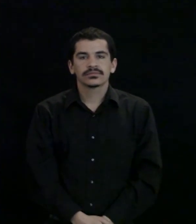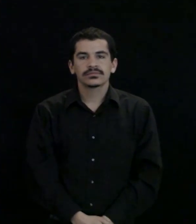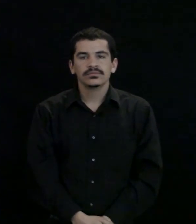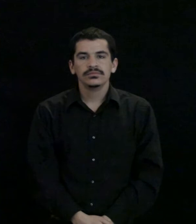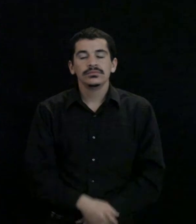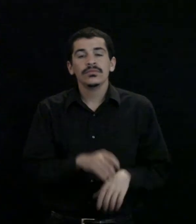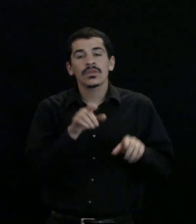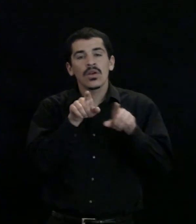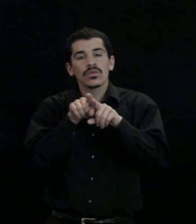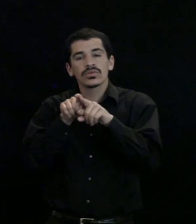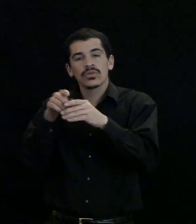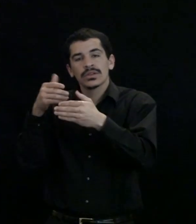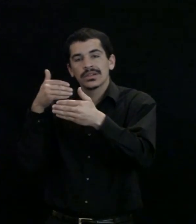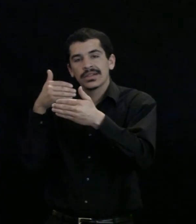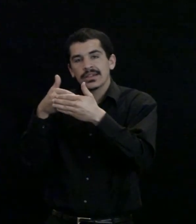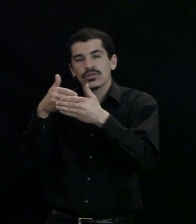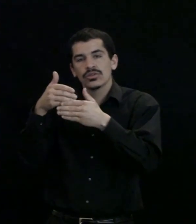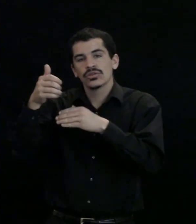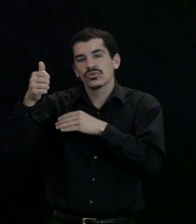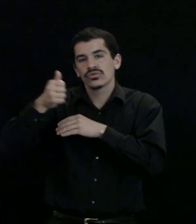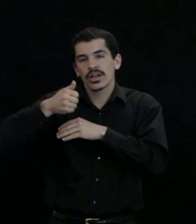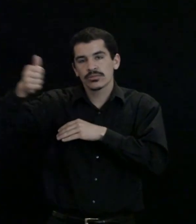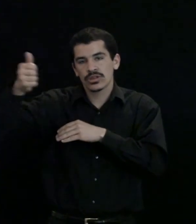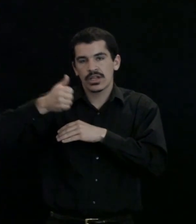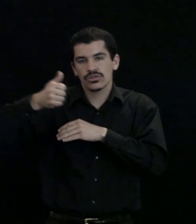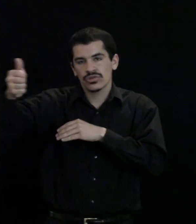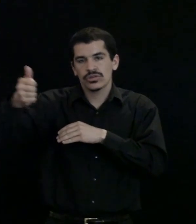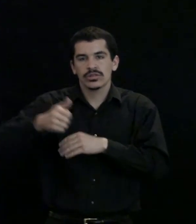Near transportation.